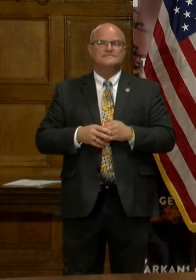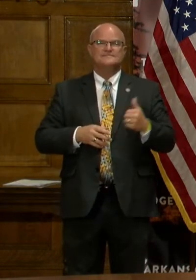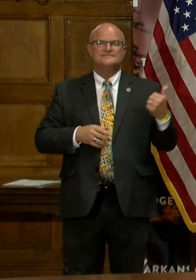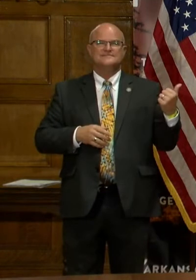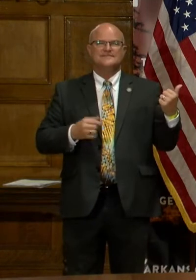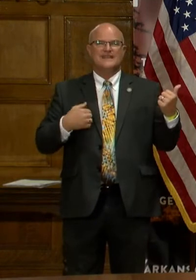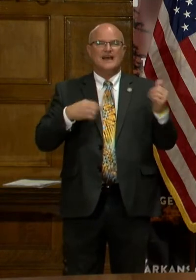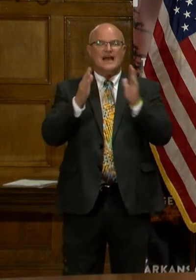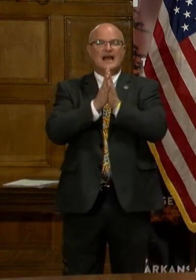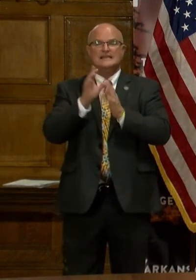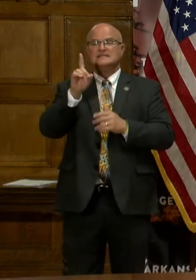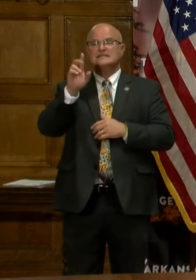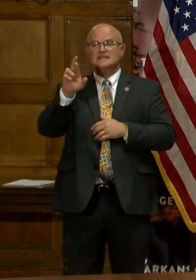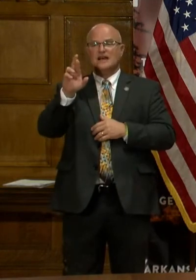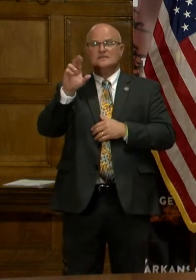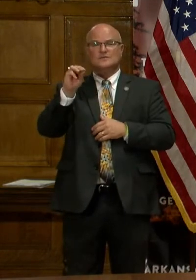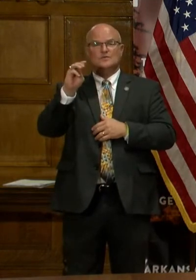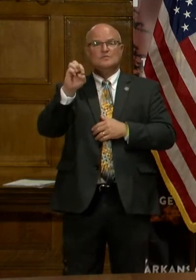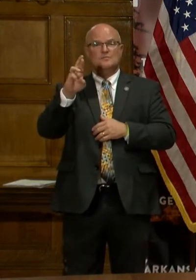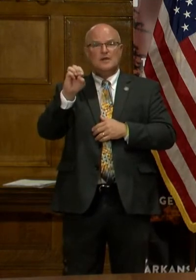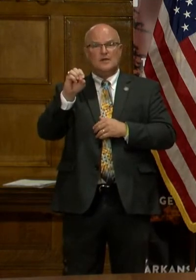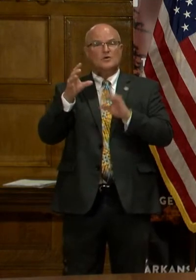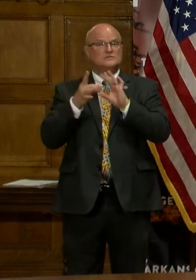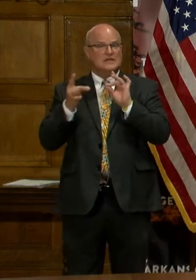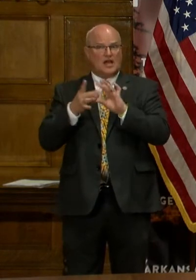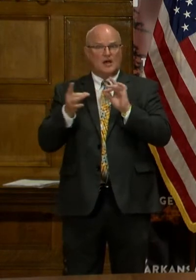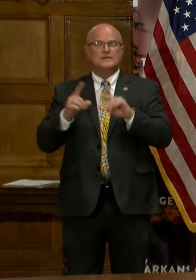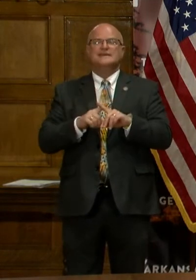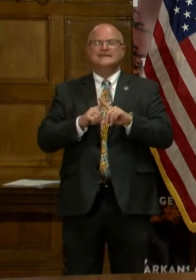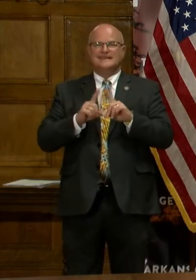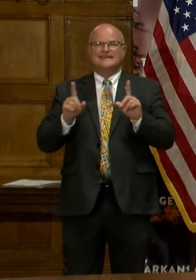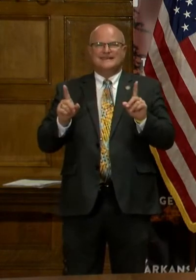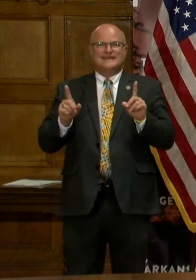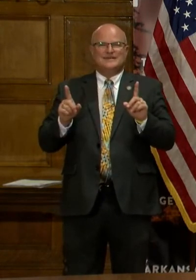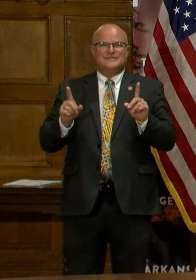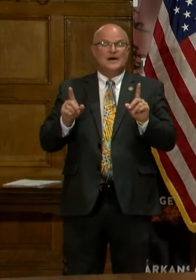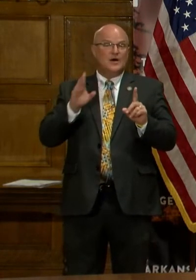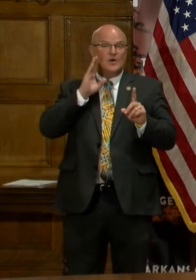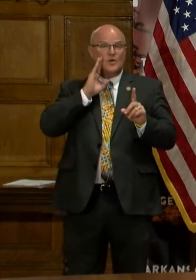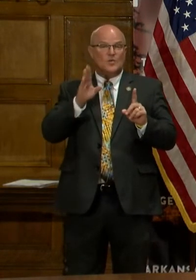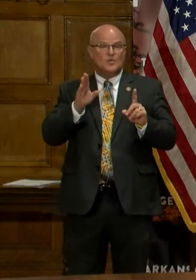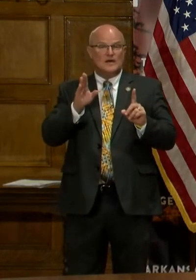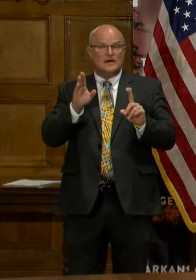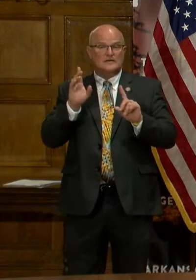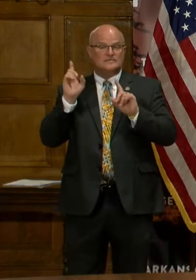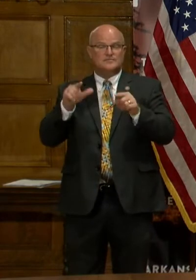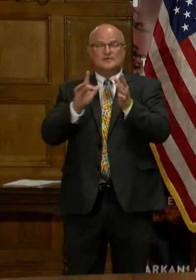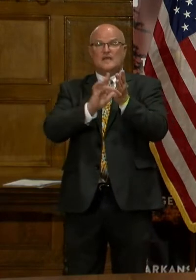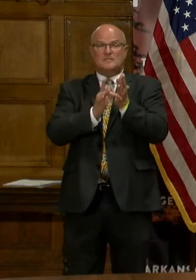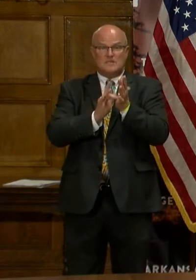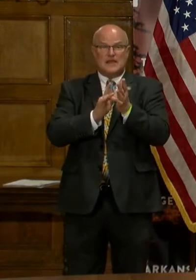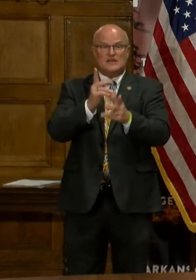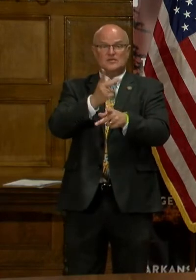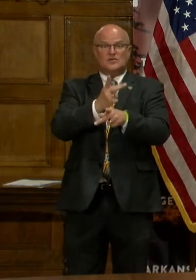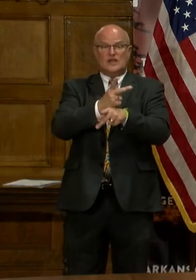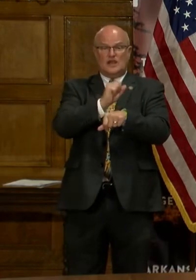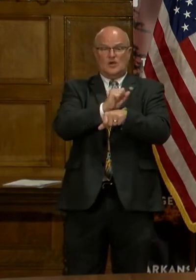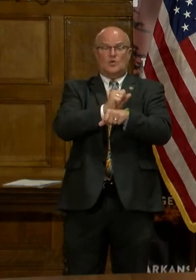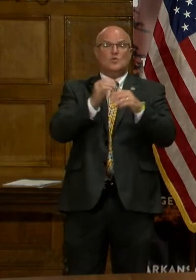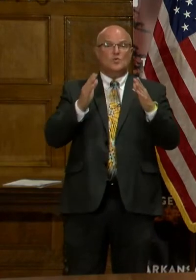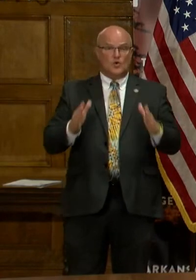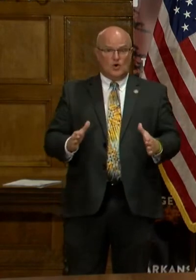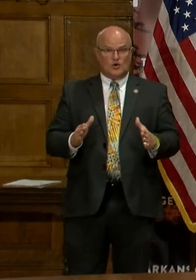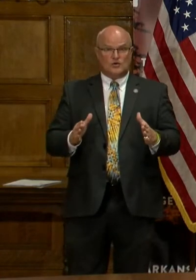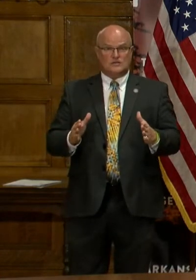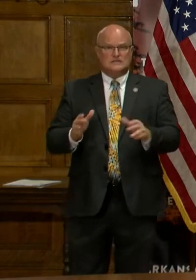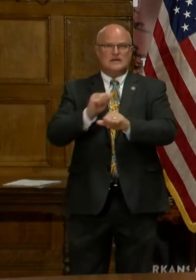And I'm going to ask Dr. Romero to comment on that, but it will get to our medical care workers in